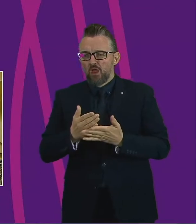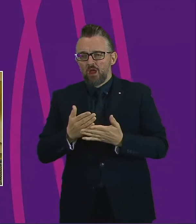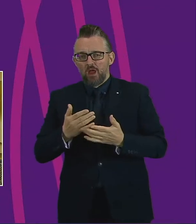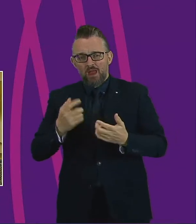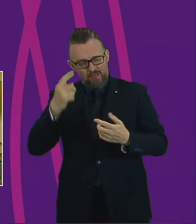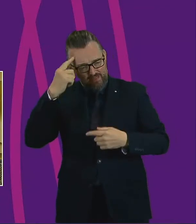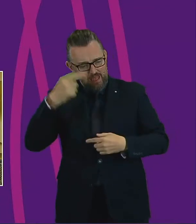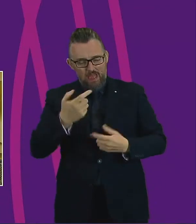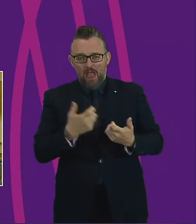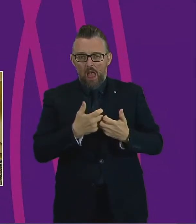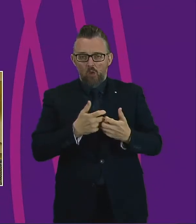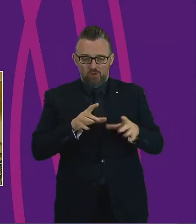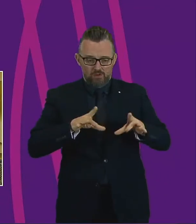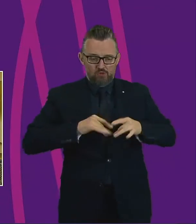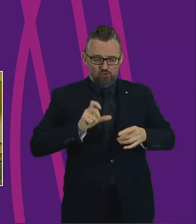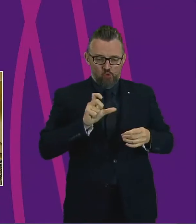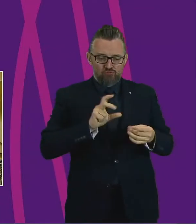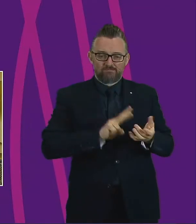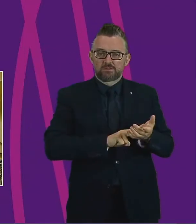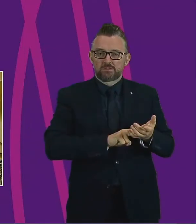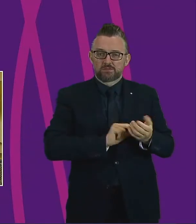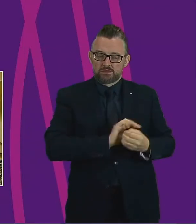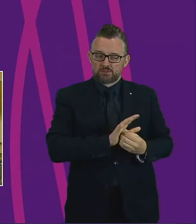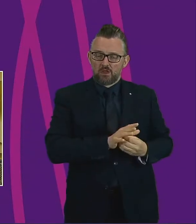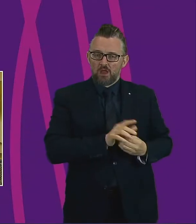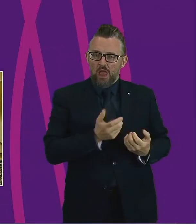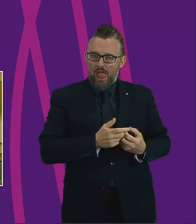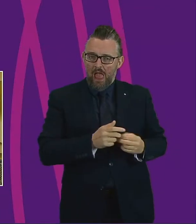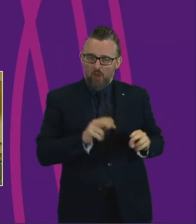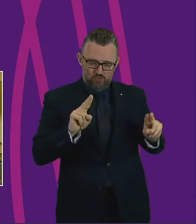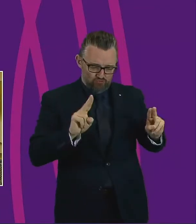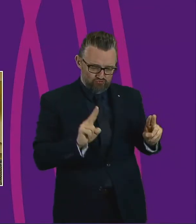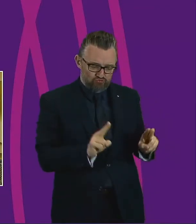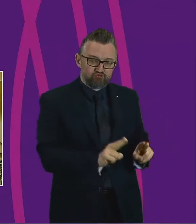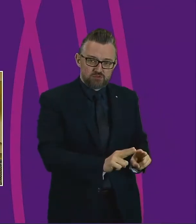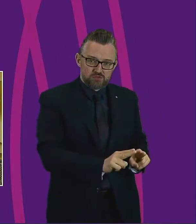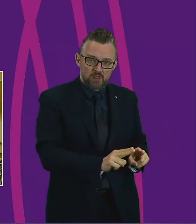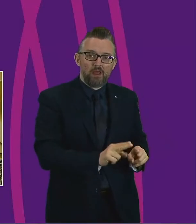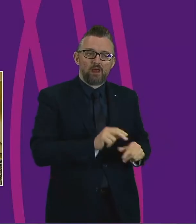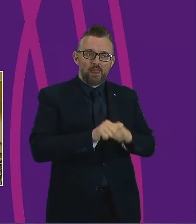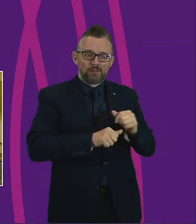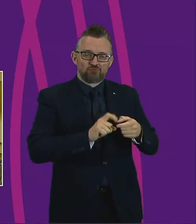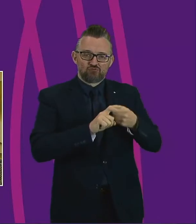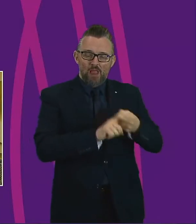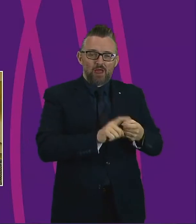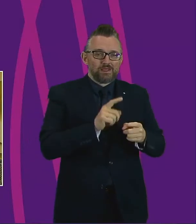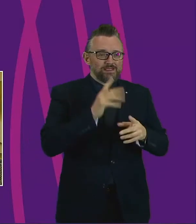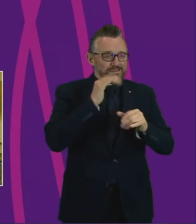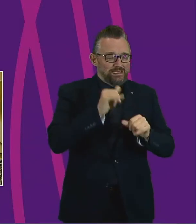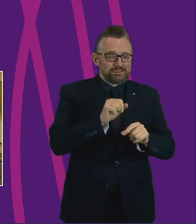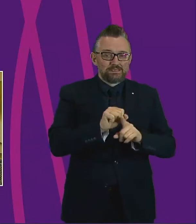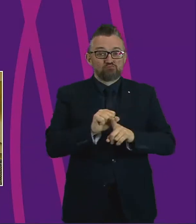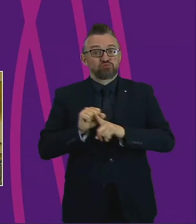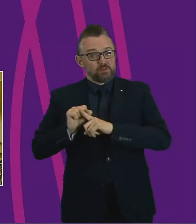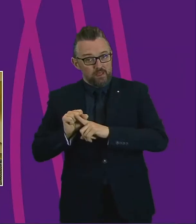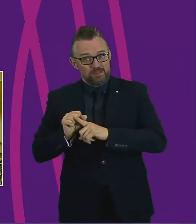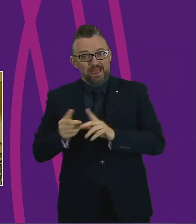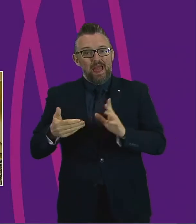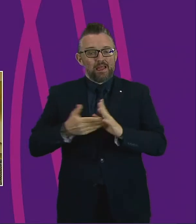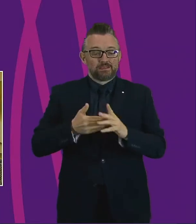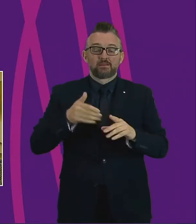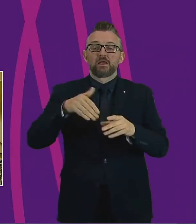virus levels low enough and then rely on test and protect and perhaps other hygiene measures in schools to allow